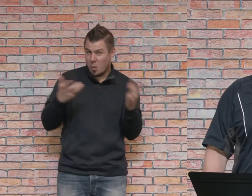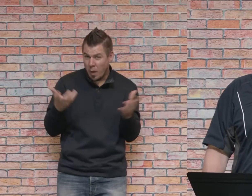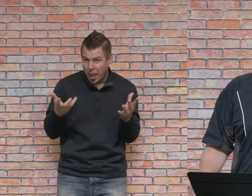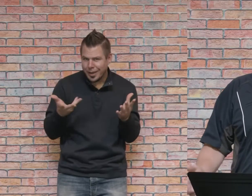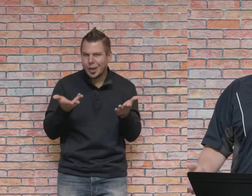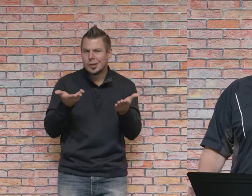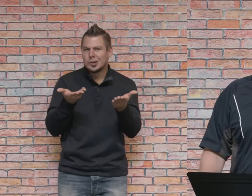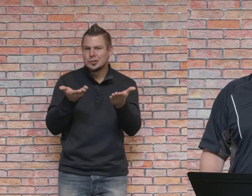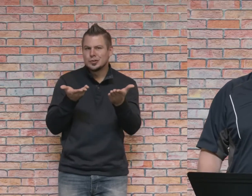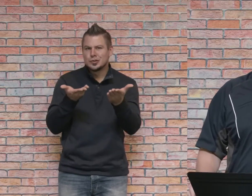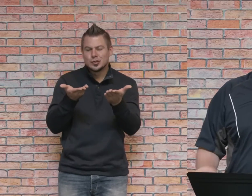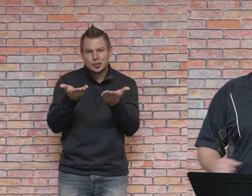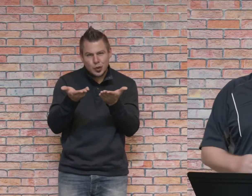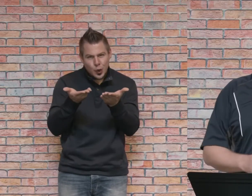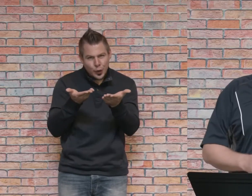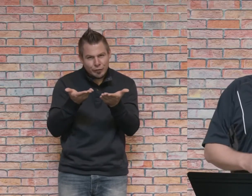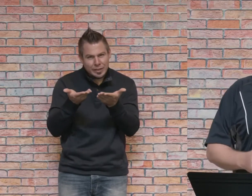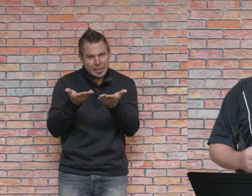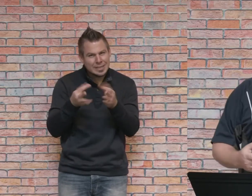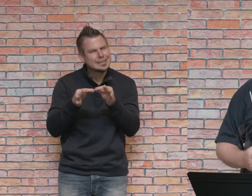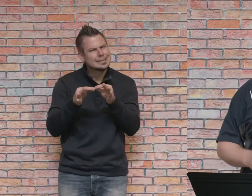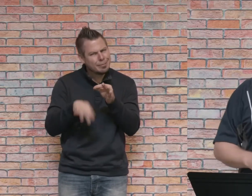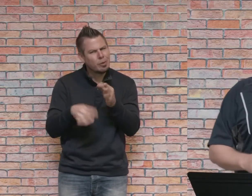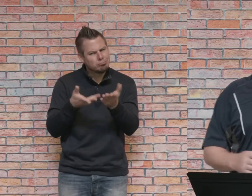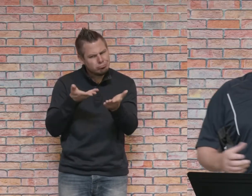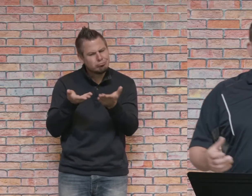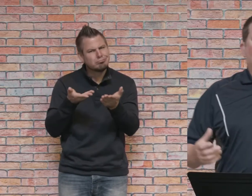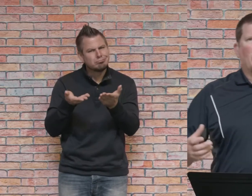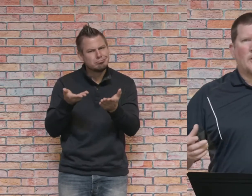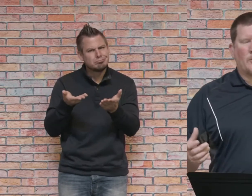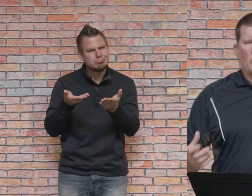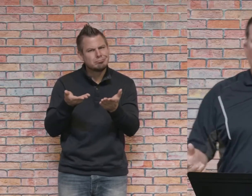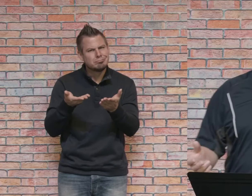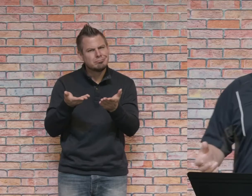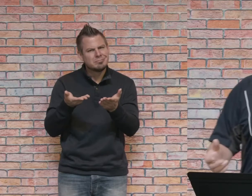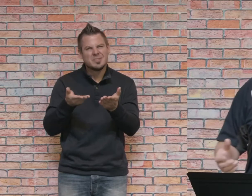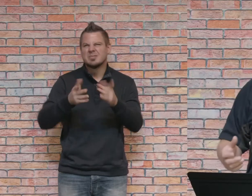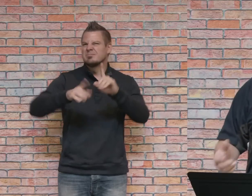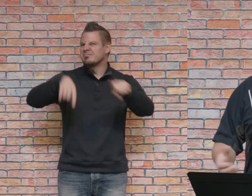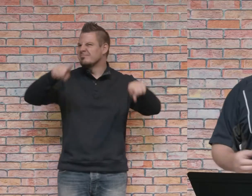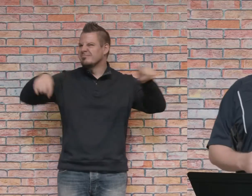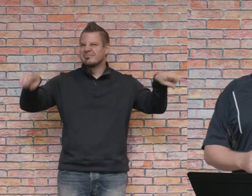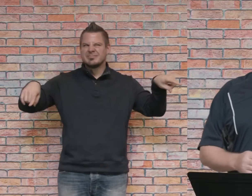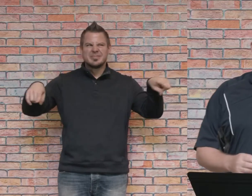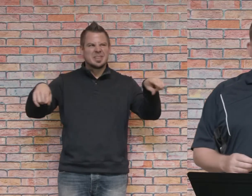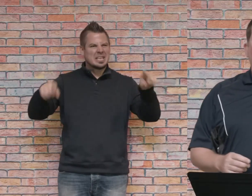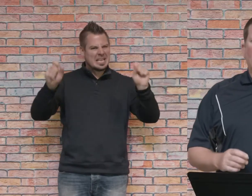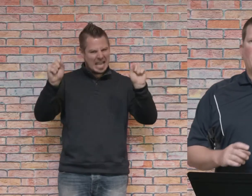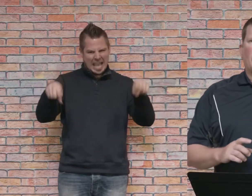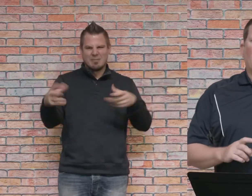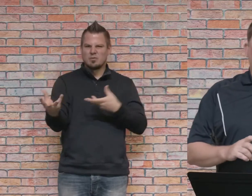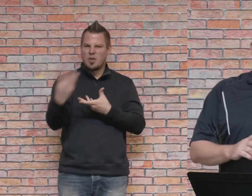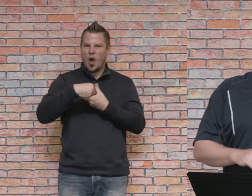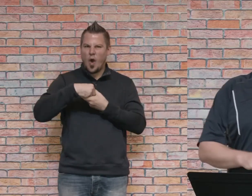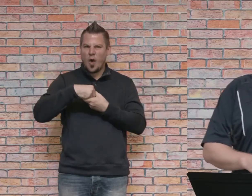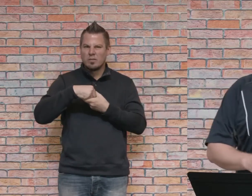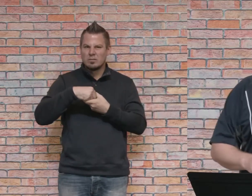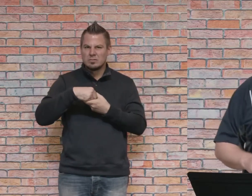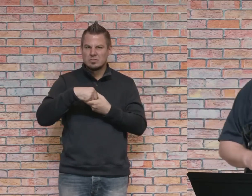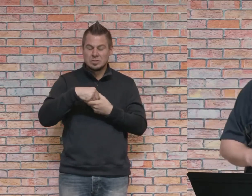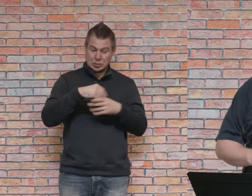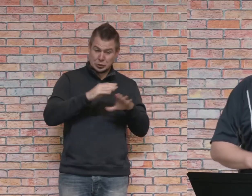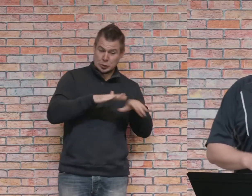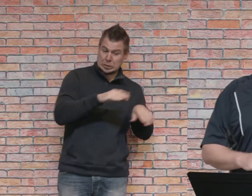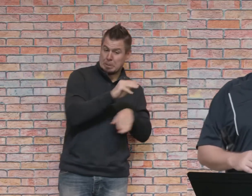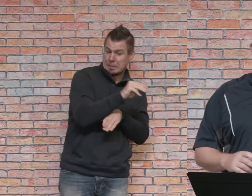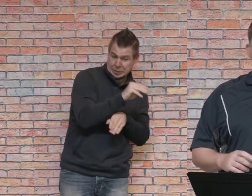Start serving, very simple. We have many different ways that you can be a part of serving here at our church. You can be a part of our children's